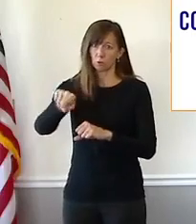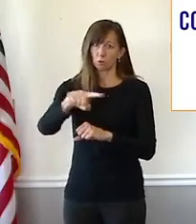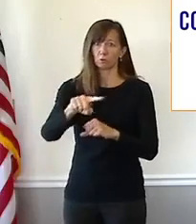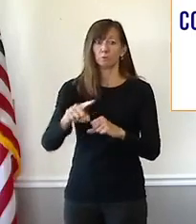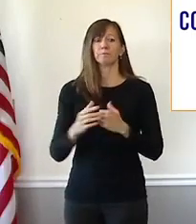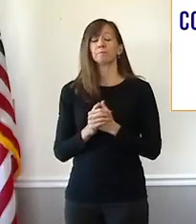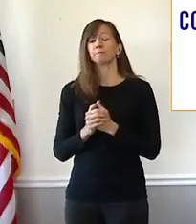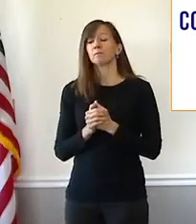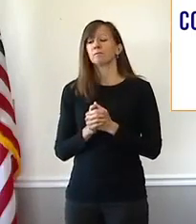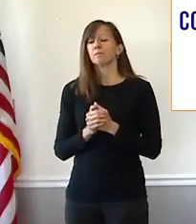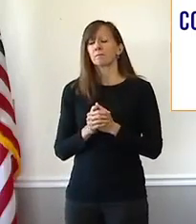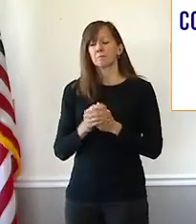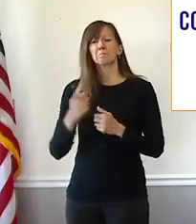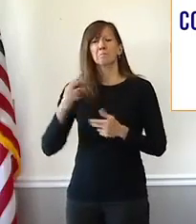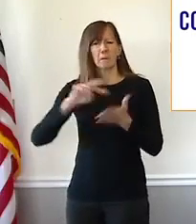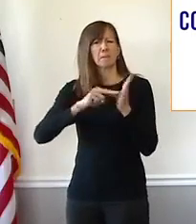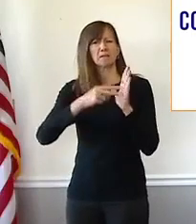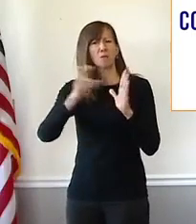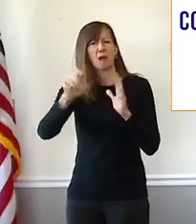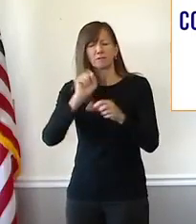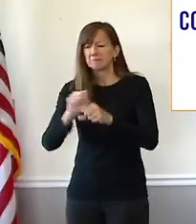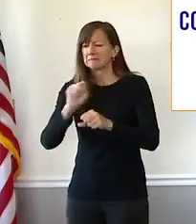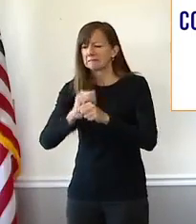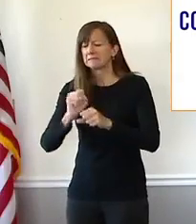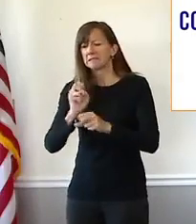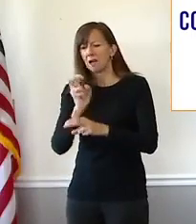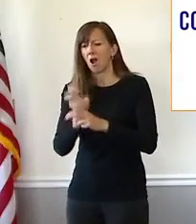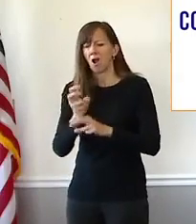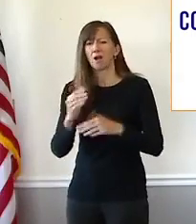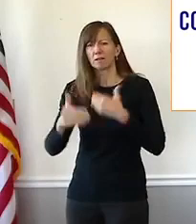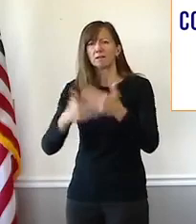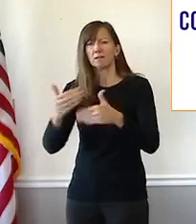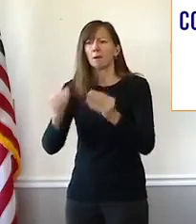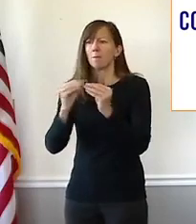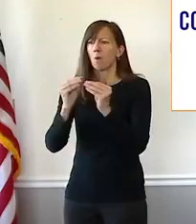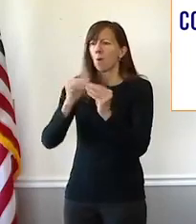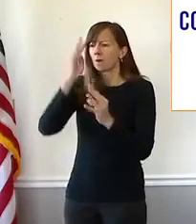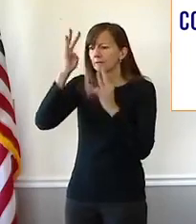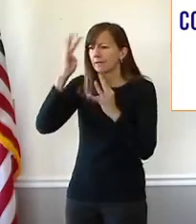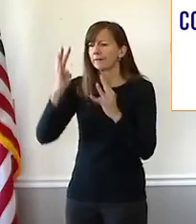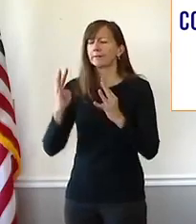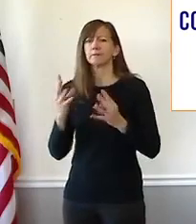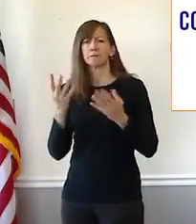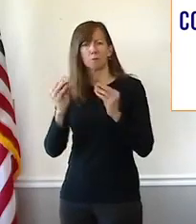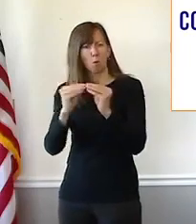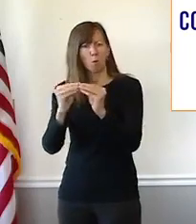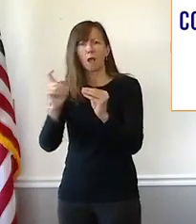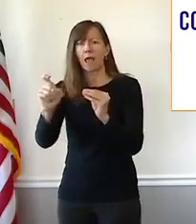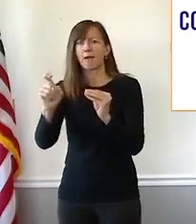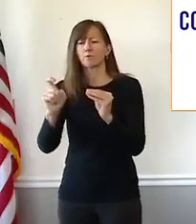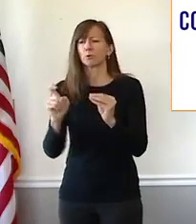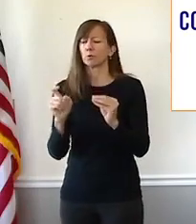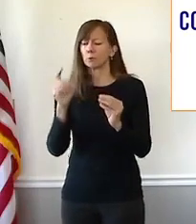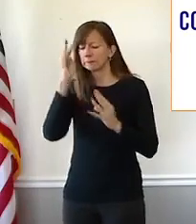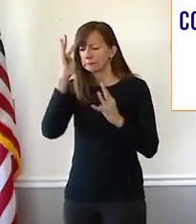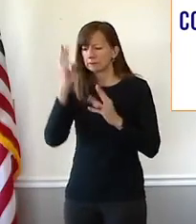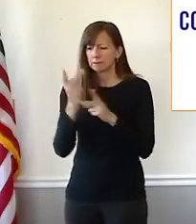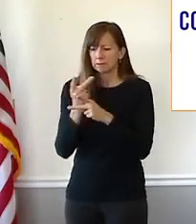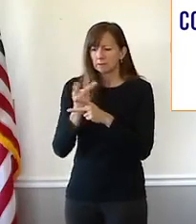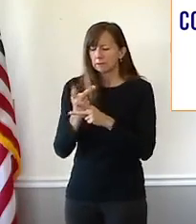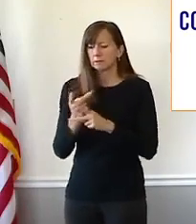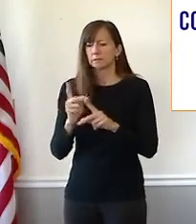to meet your demands and expectations. We're just going to have to be more innovative, more creative, and there will be sacrifices,